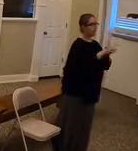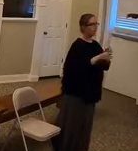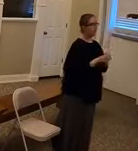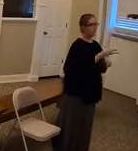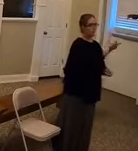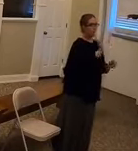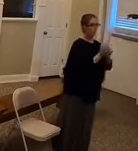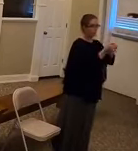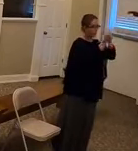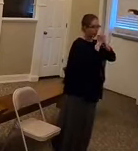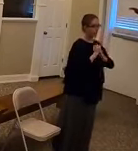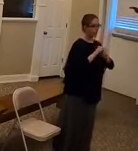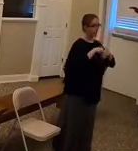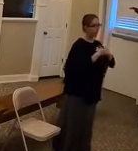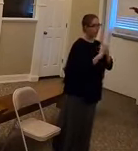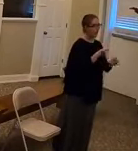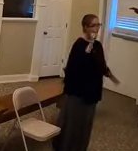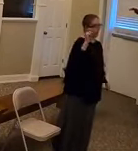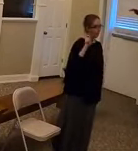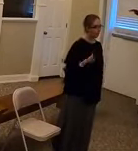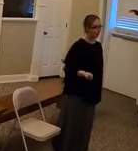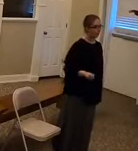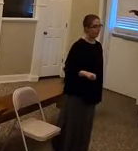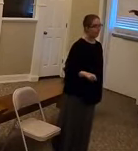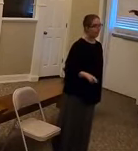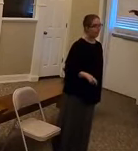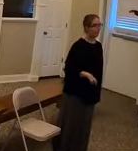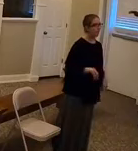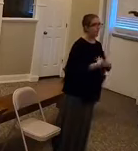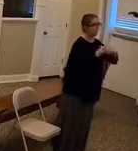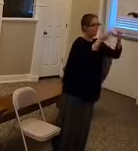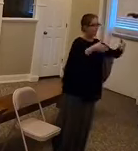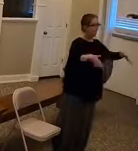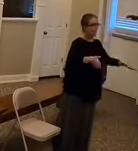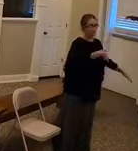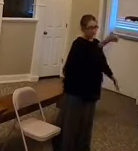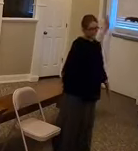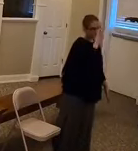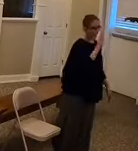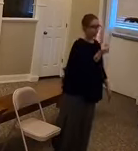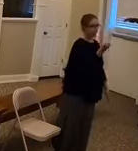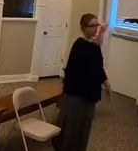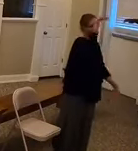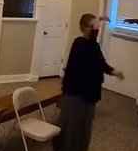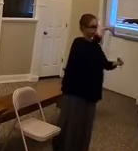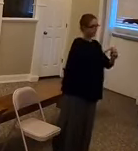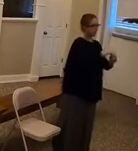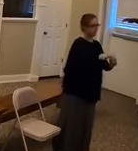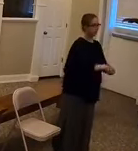worship the way we should worship, how the presence of God just comes in.